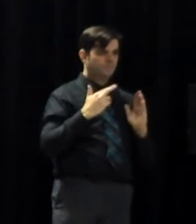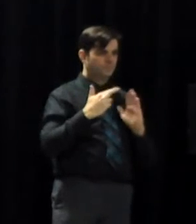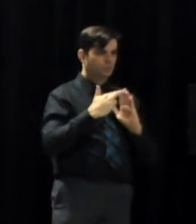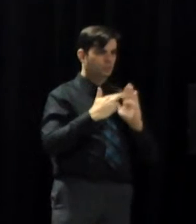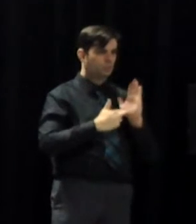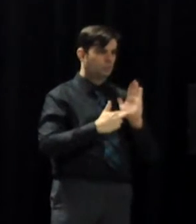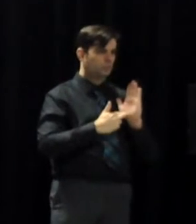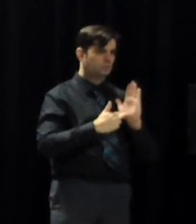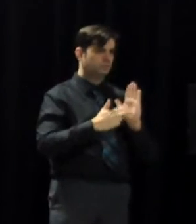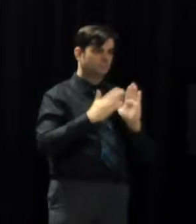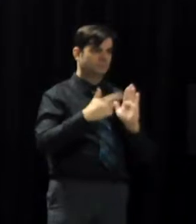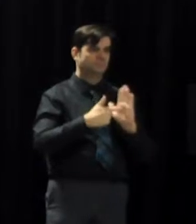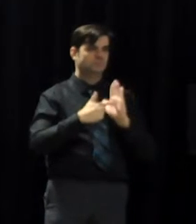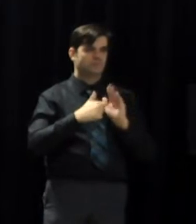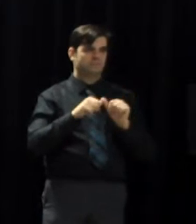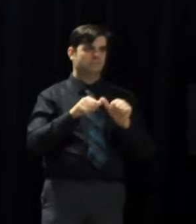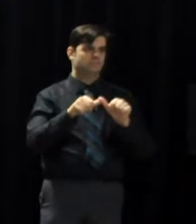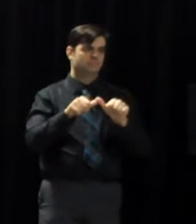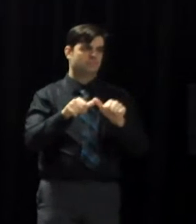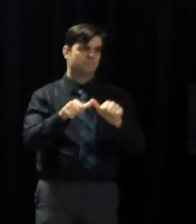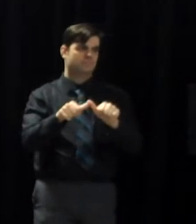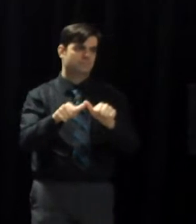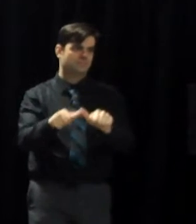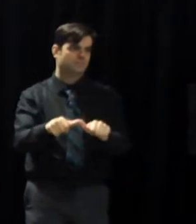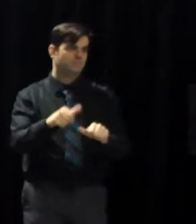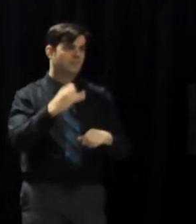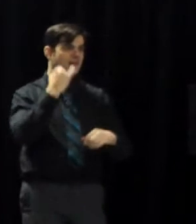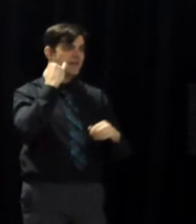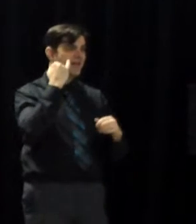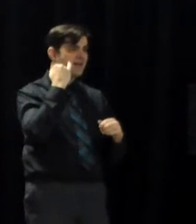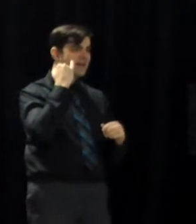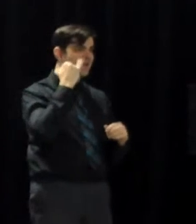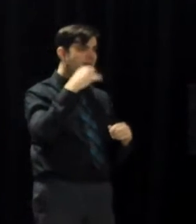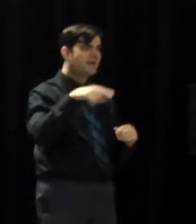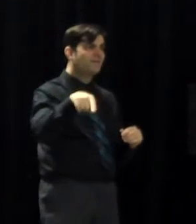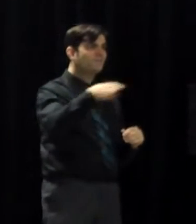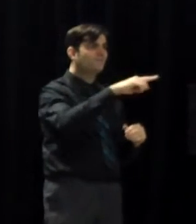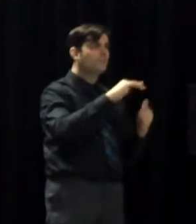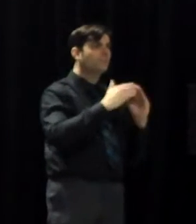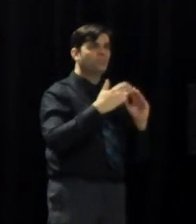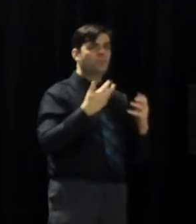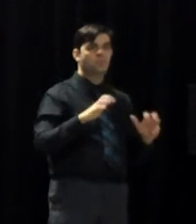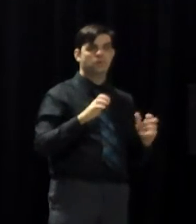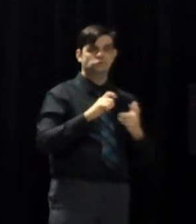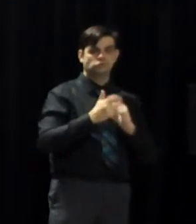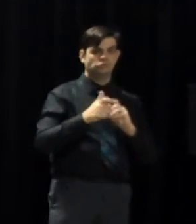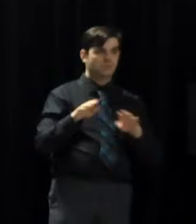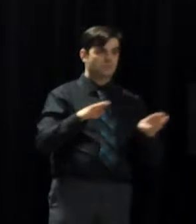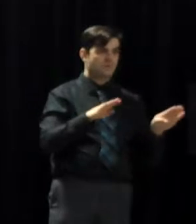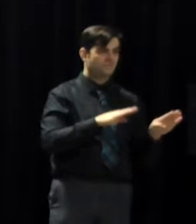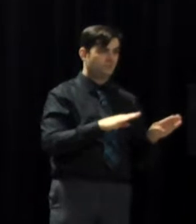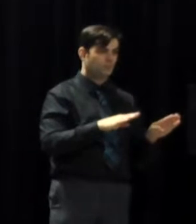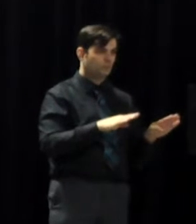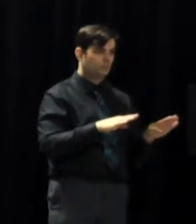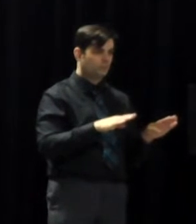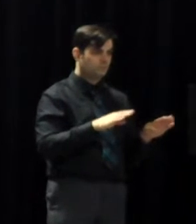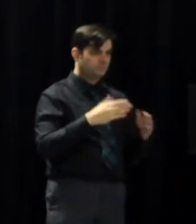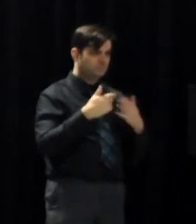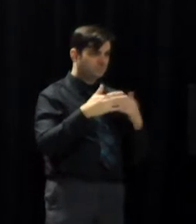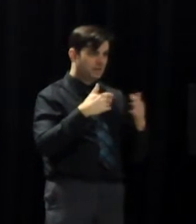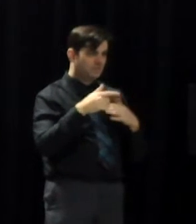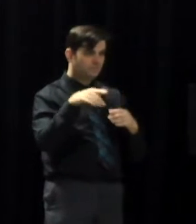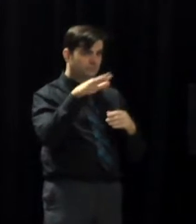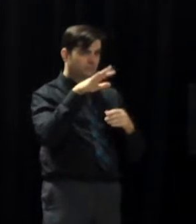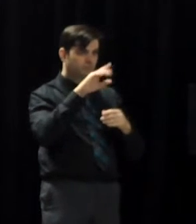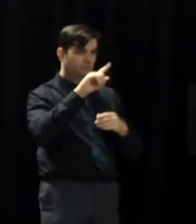doesn't want to change their behavior, because no zone, doesn't matter what zone you're in, changes if you're going to have 12